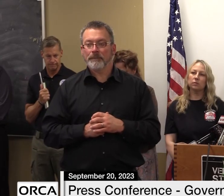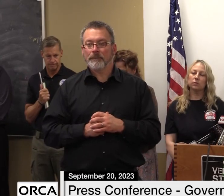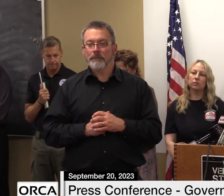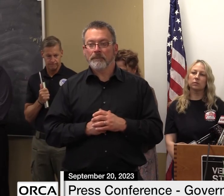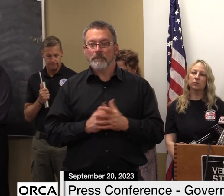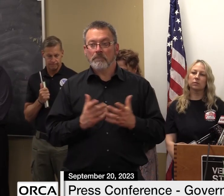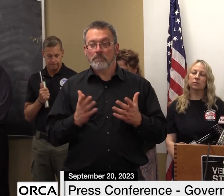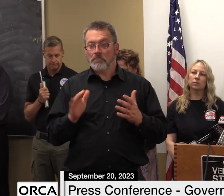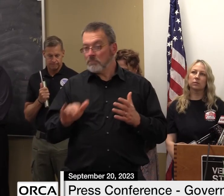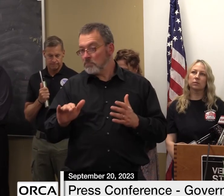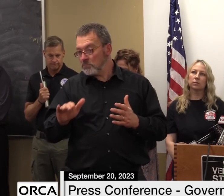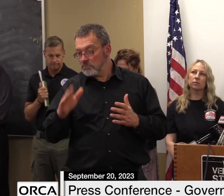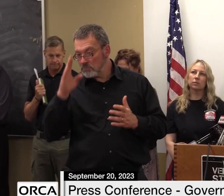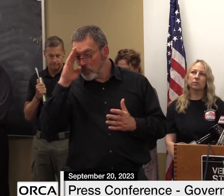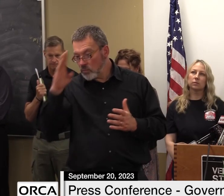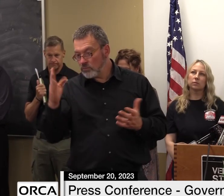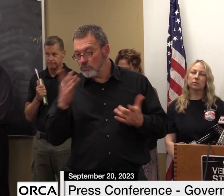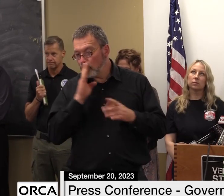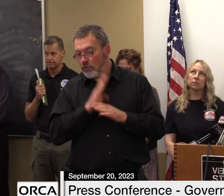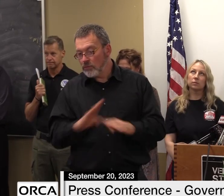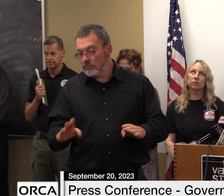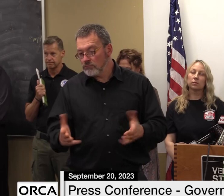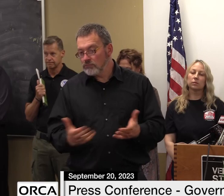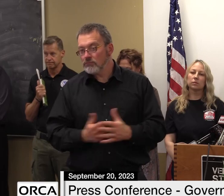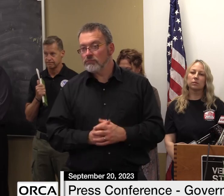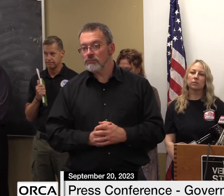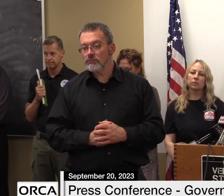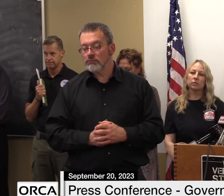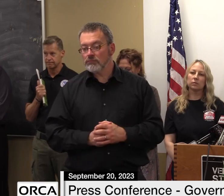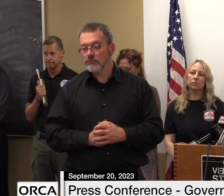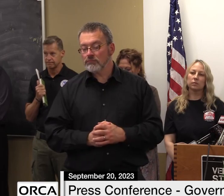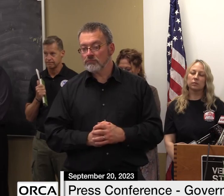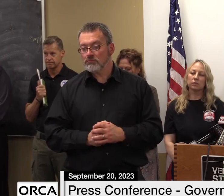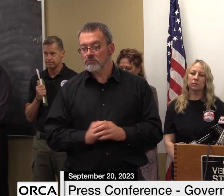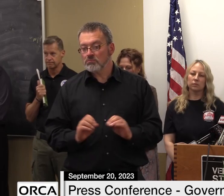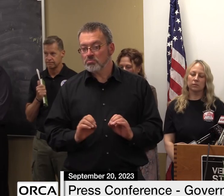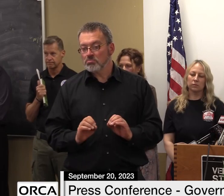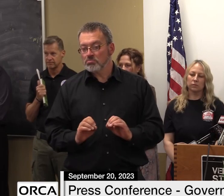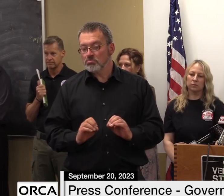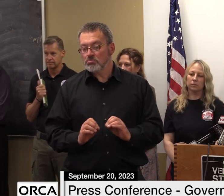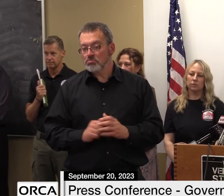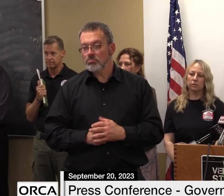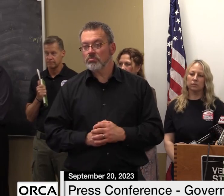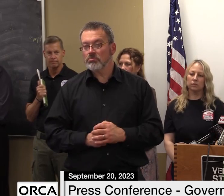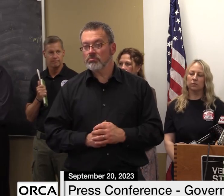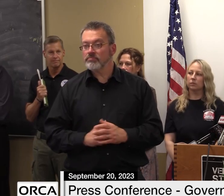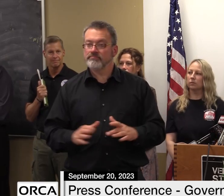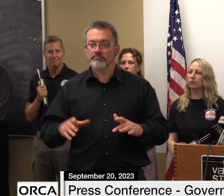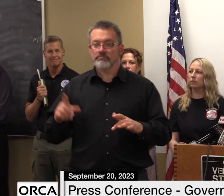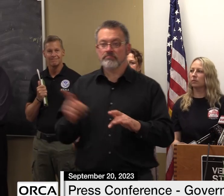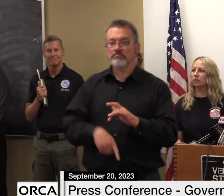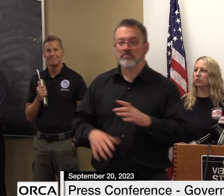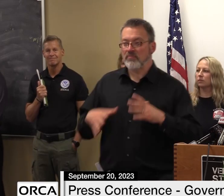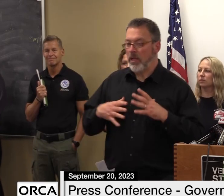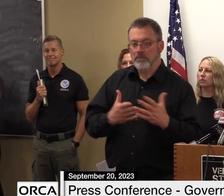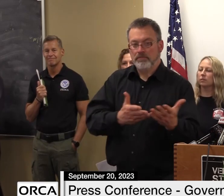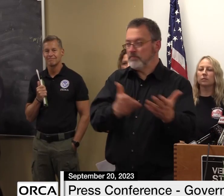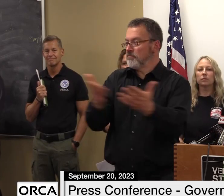Chris Roy. All right. Back to the room. room.